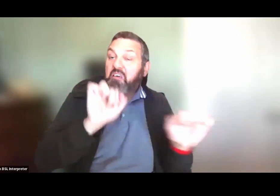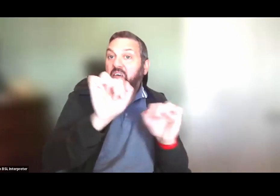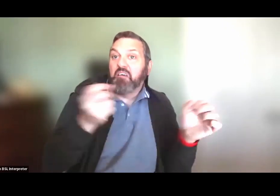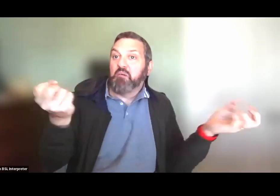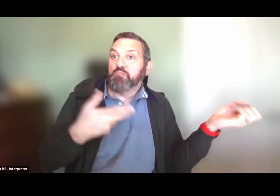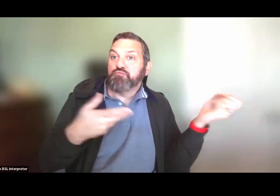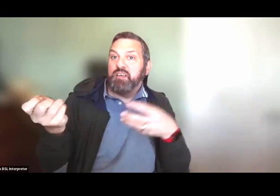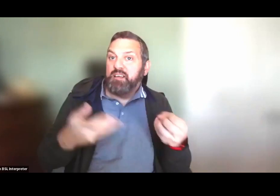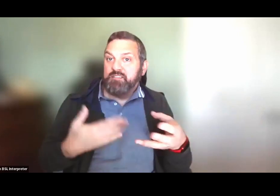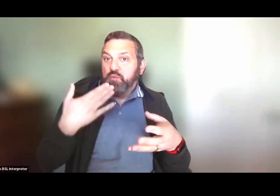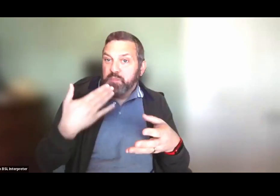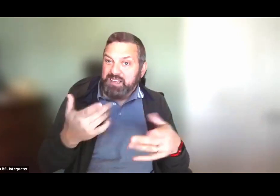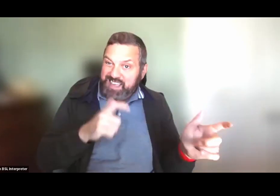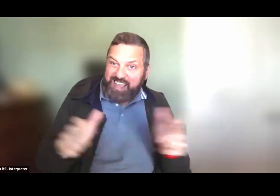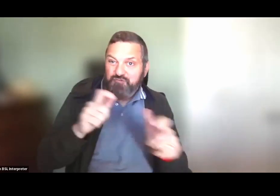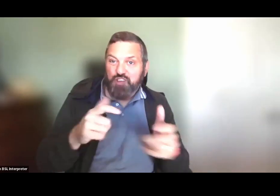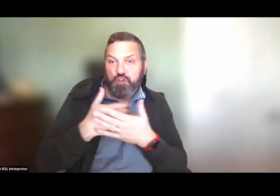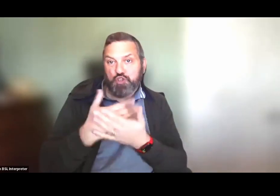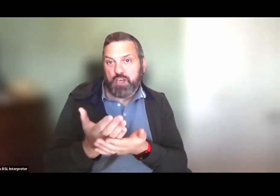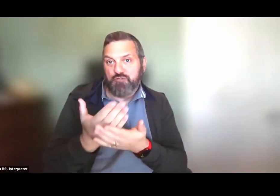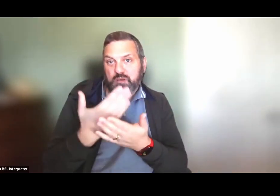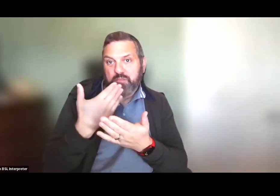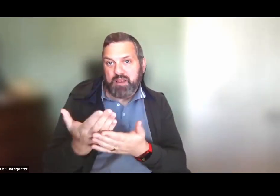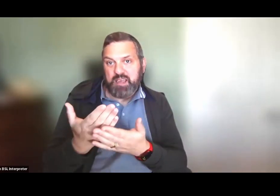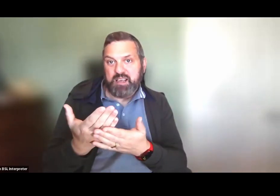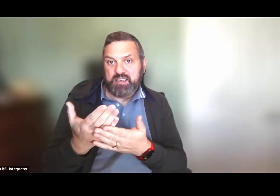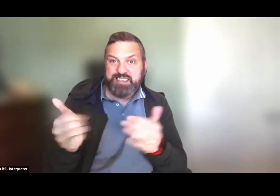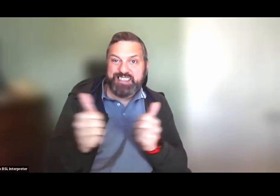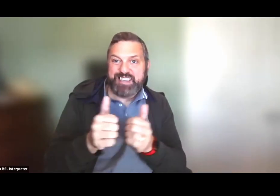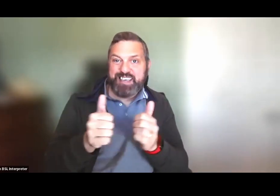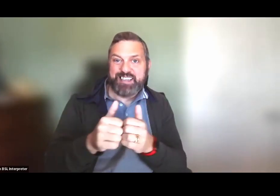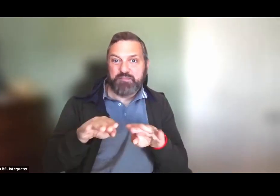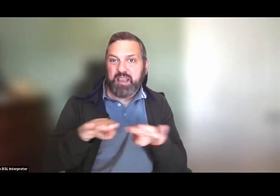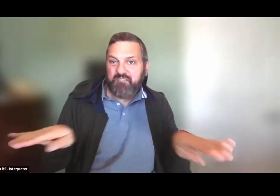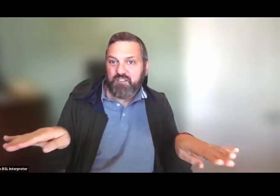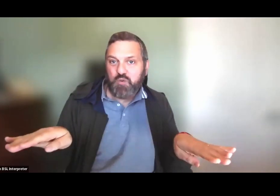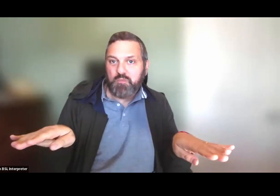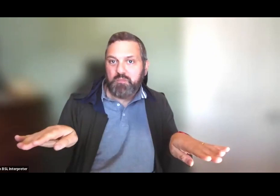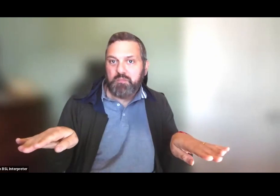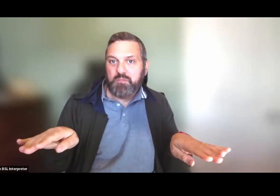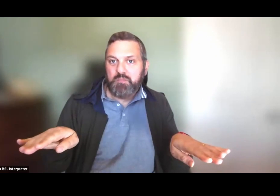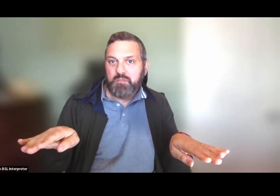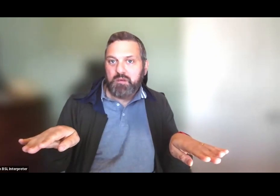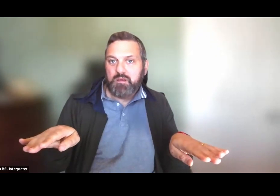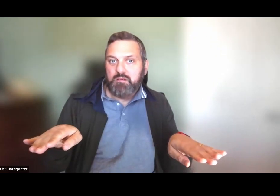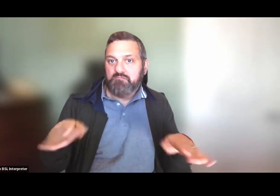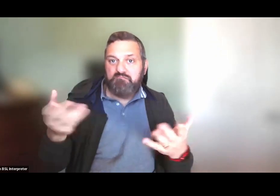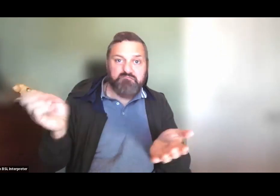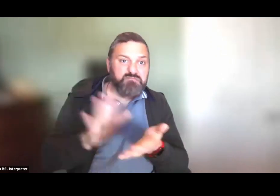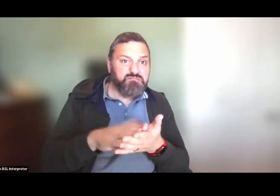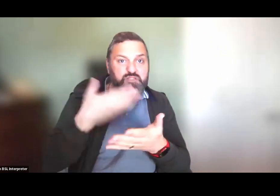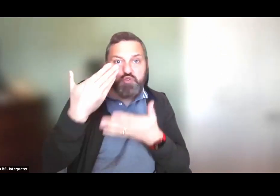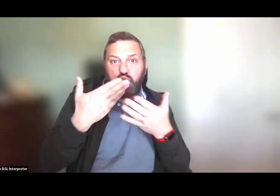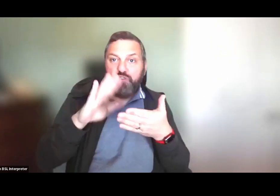it. So please keep on sharing back. Please go to Deal's platform, add a story from today, add a story from your